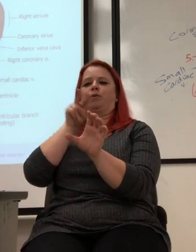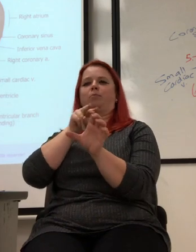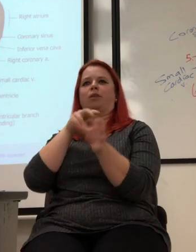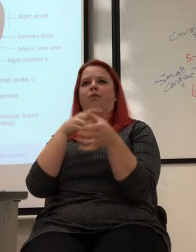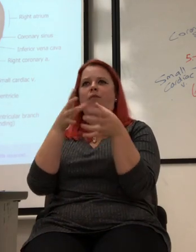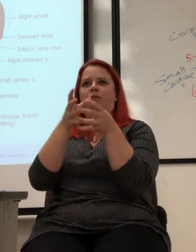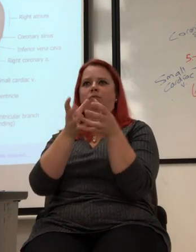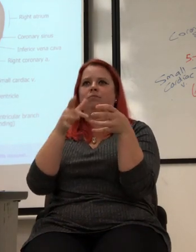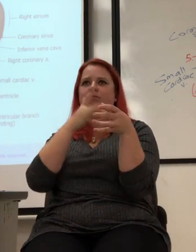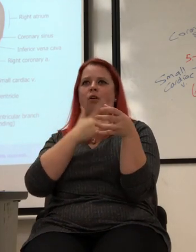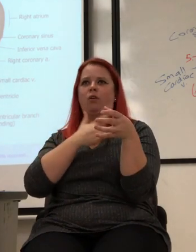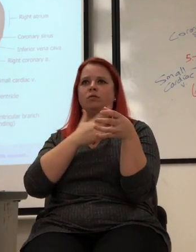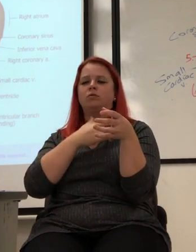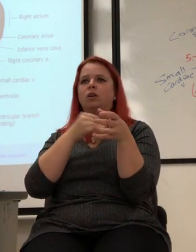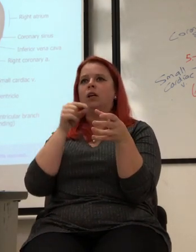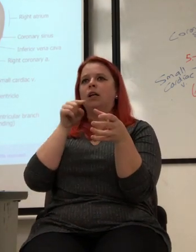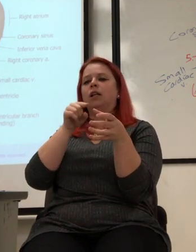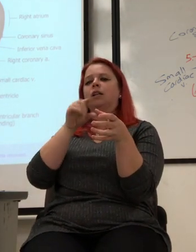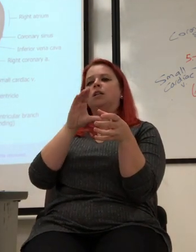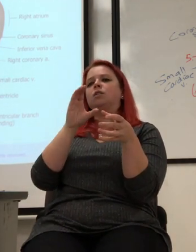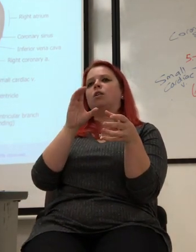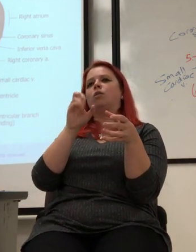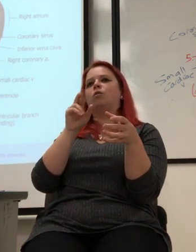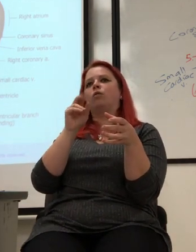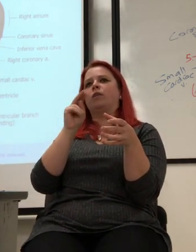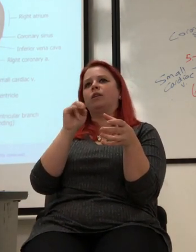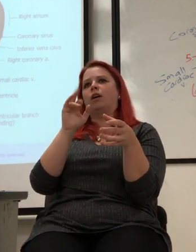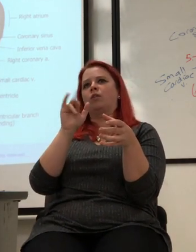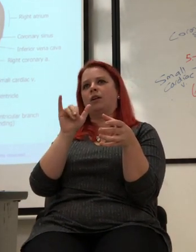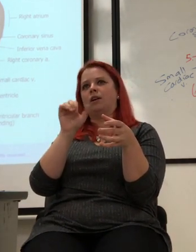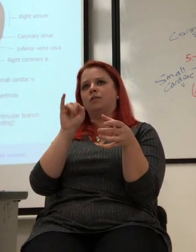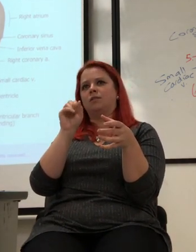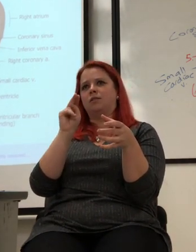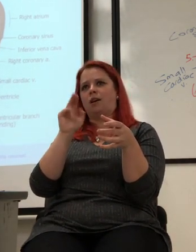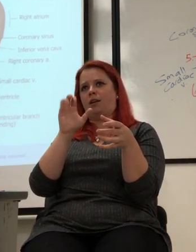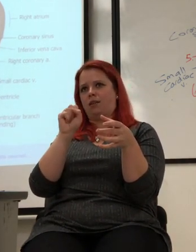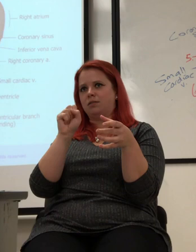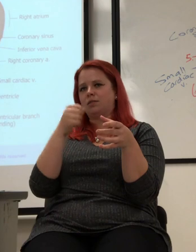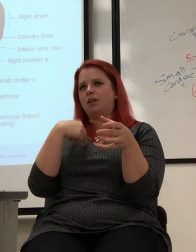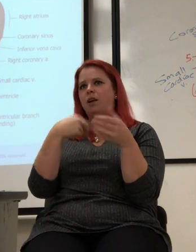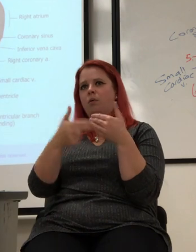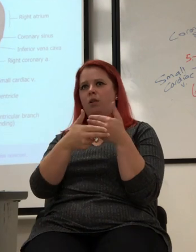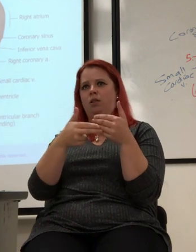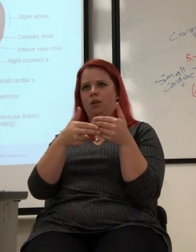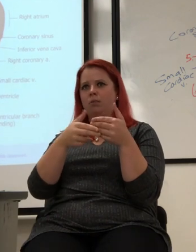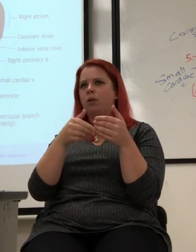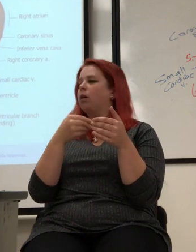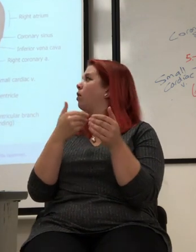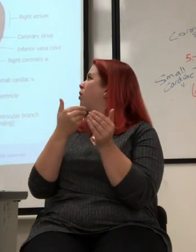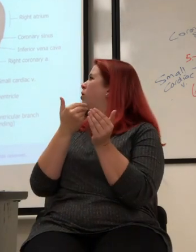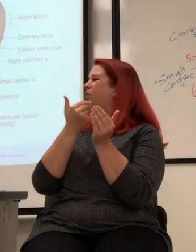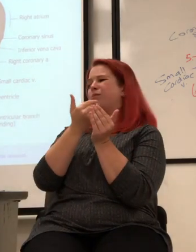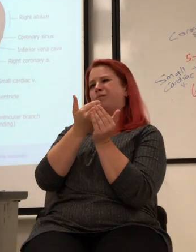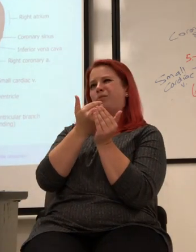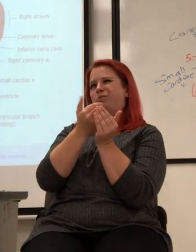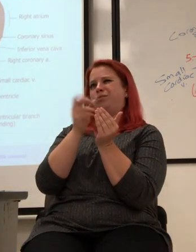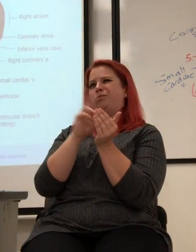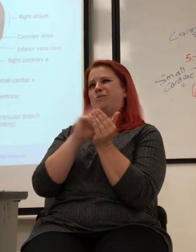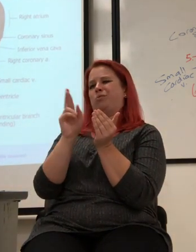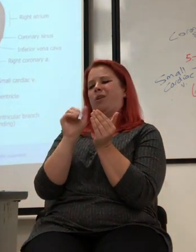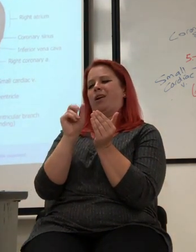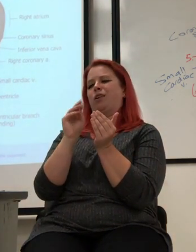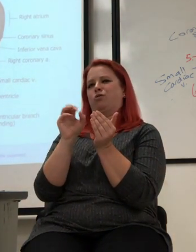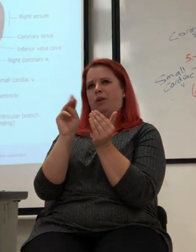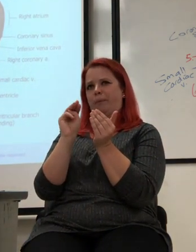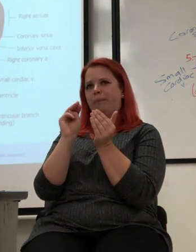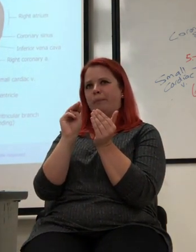Here's the coronary sinus. If I'm labeling it, because it's continuous with great cardiac vein here, I label it close to the right atrium. Because for sure